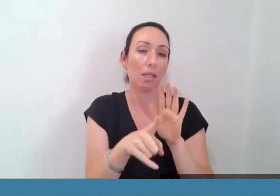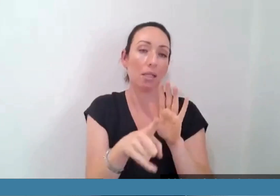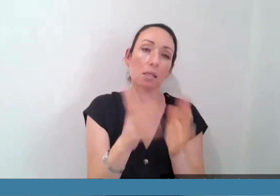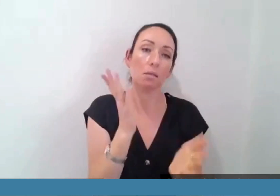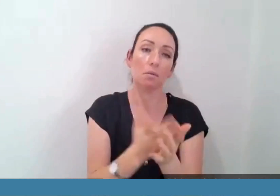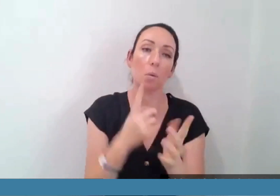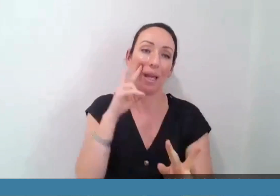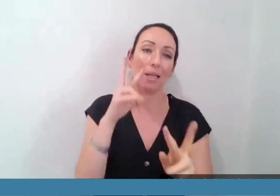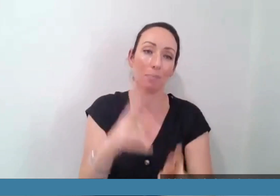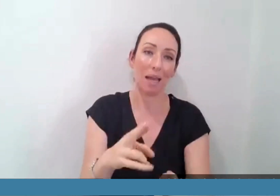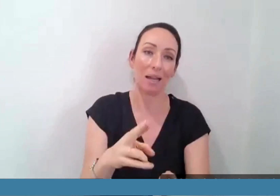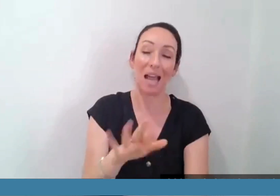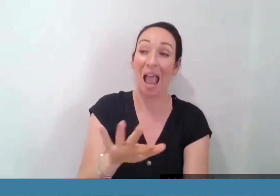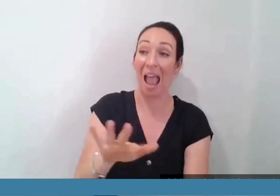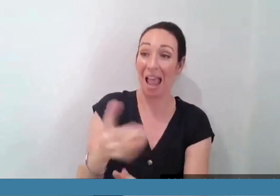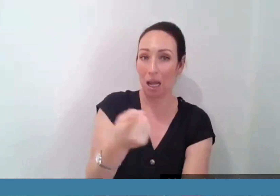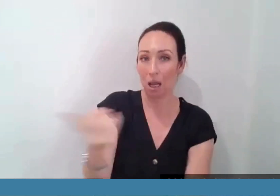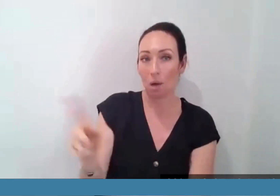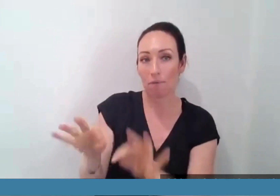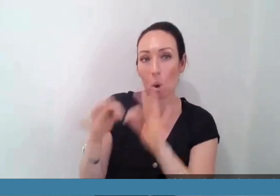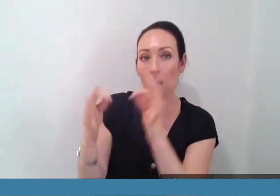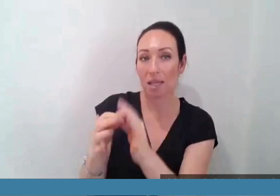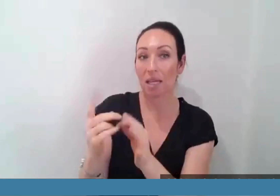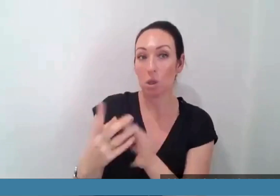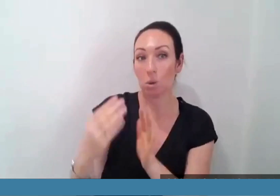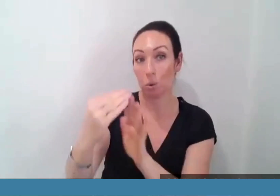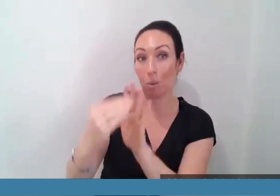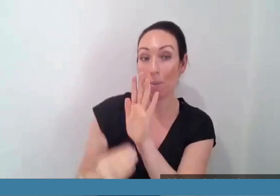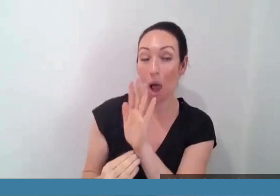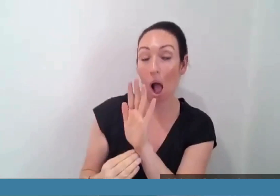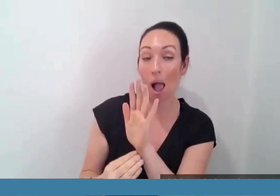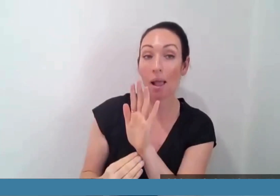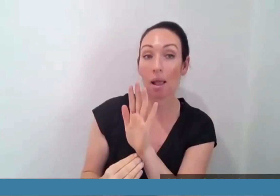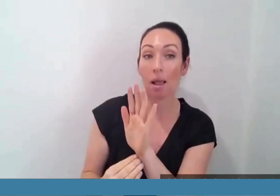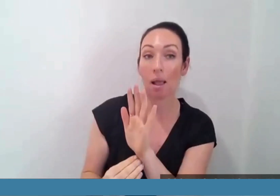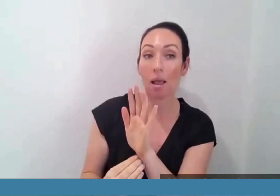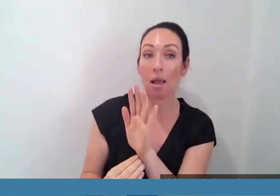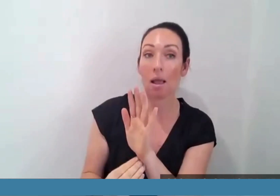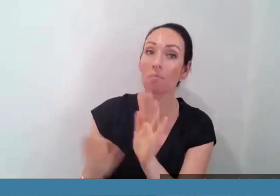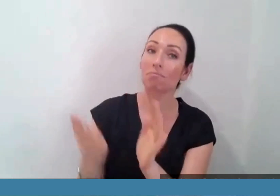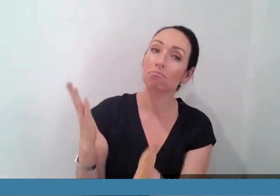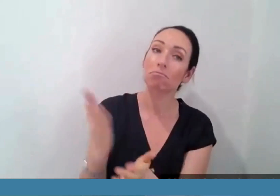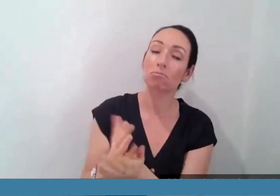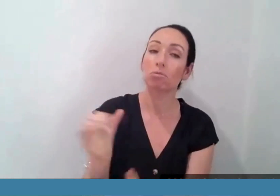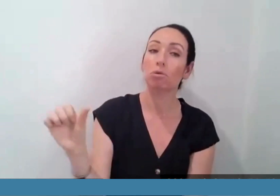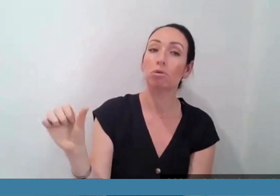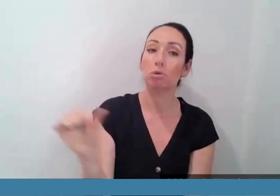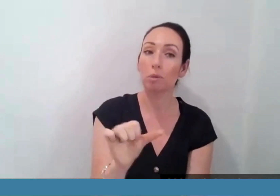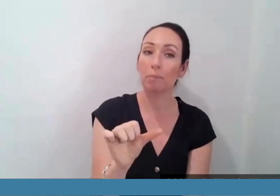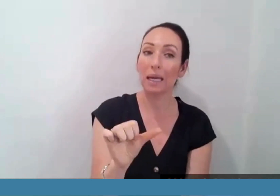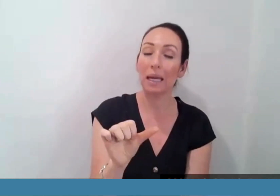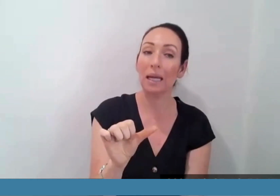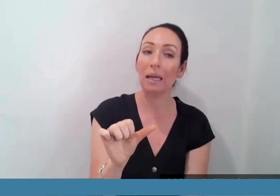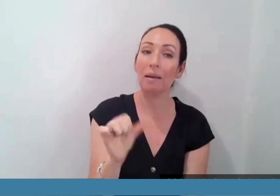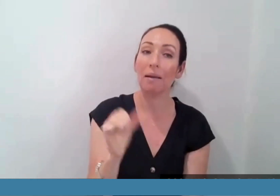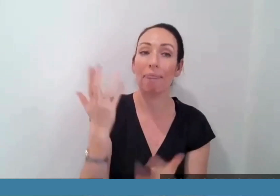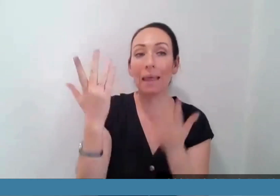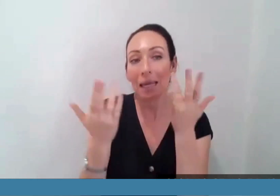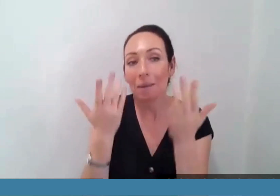expect any organisations who are listed as applicants to be actively considering how they can make